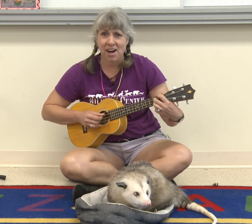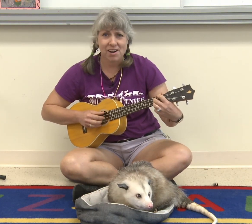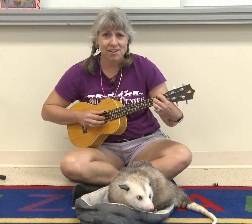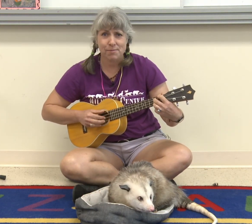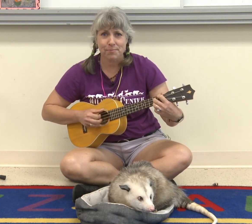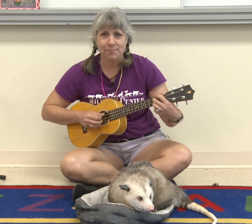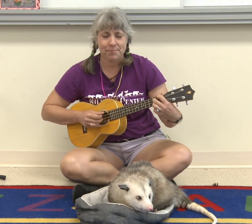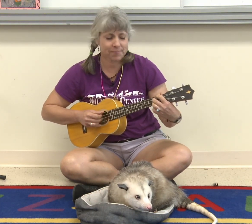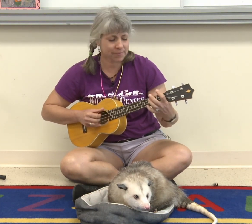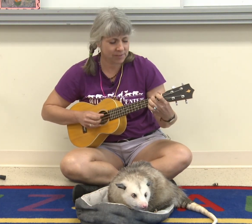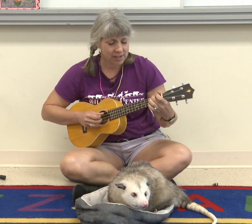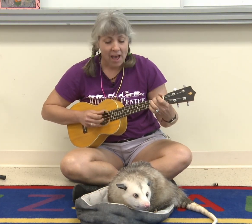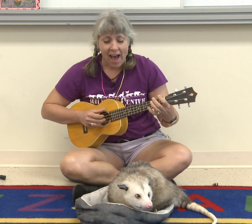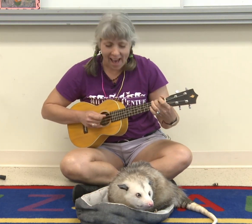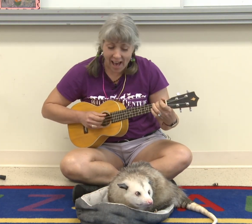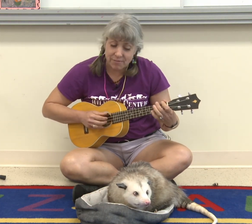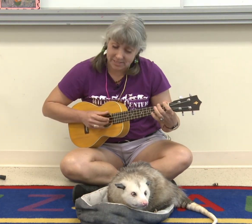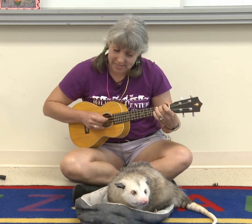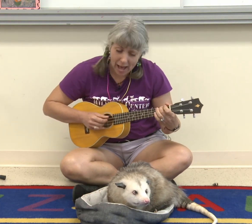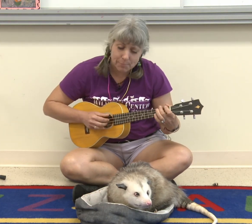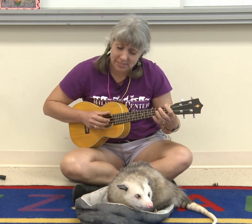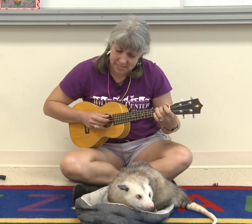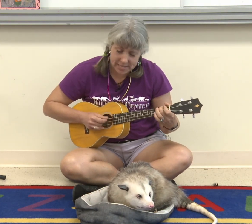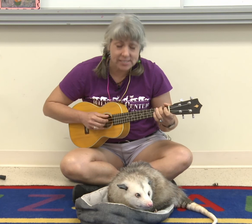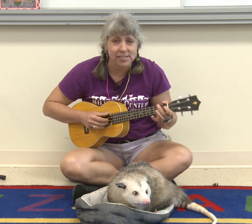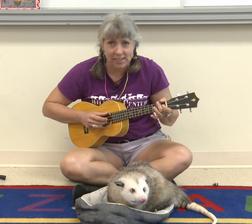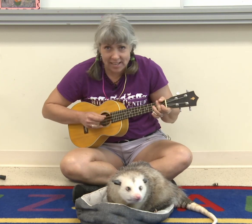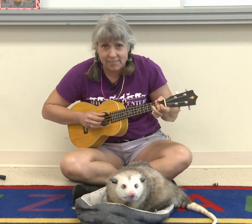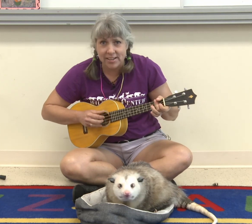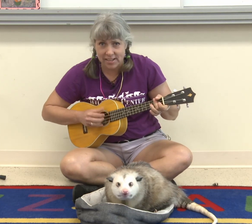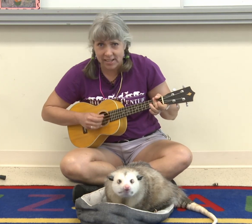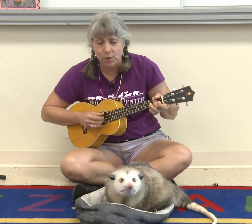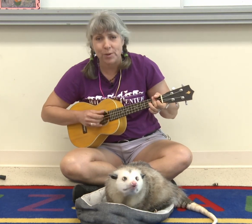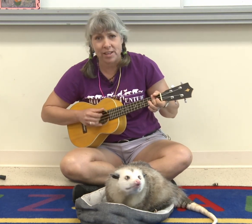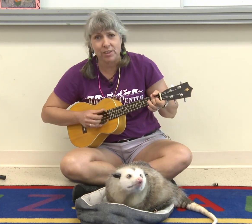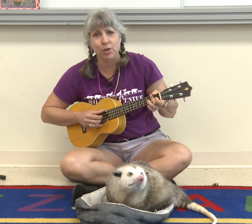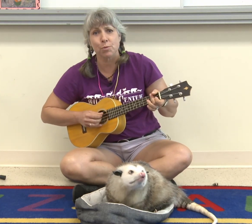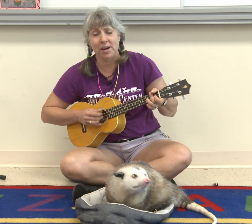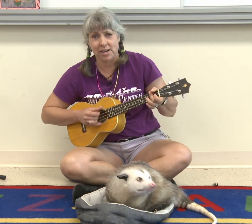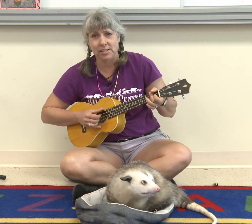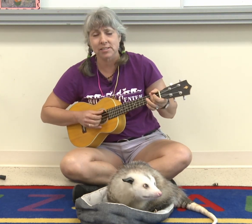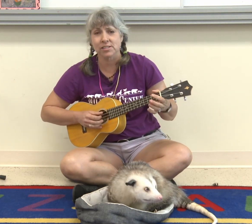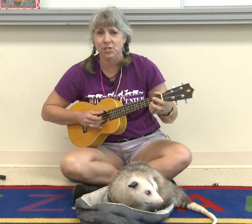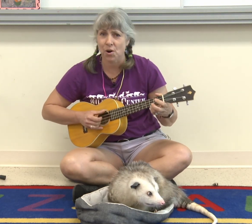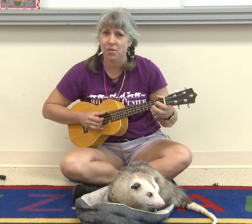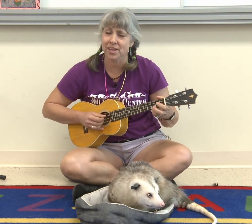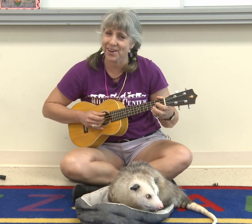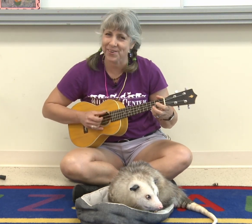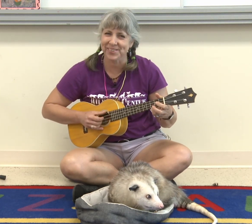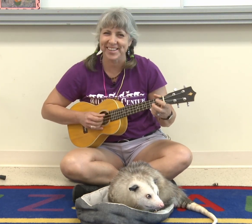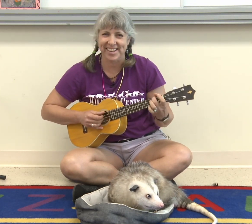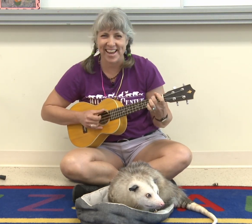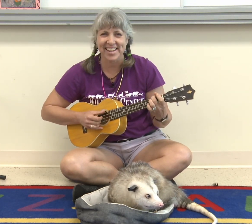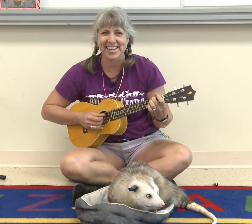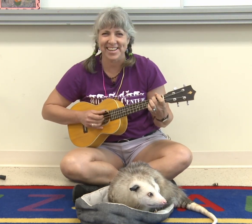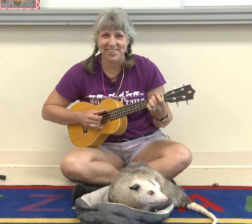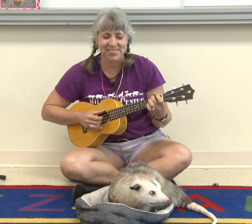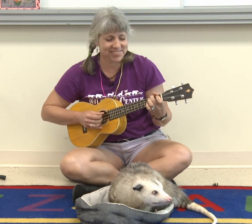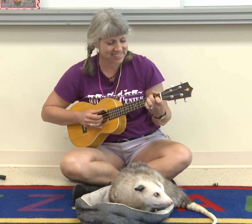opossum, have adapted to living with humans, you're the only native